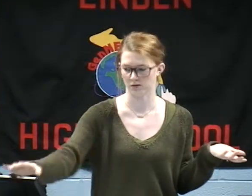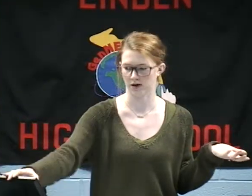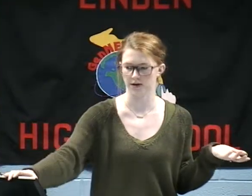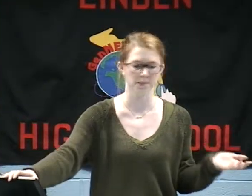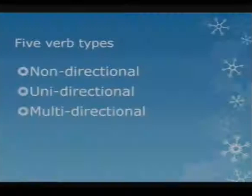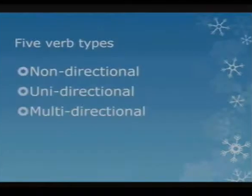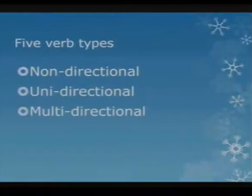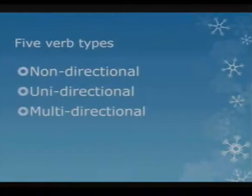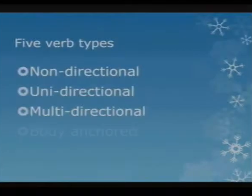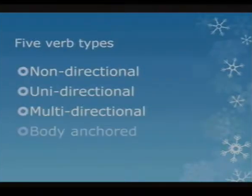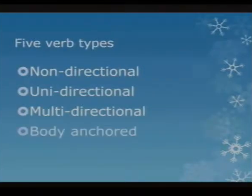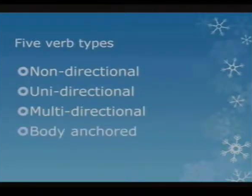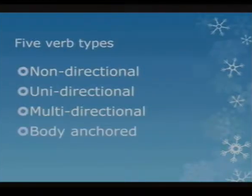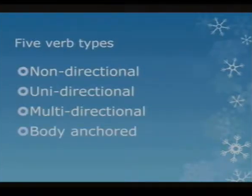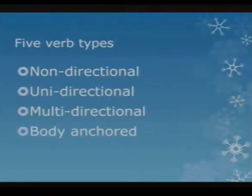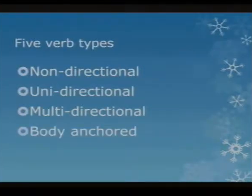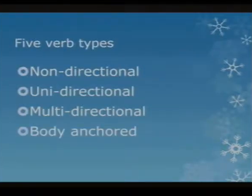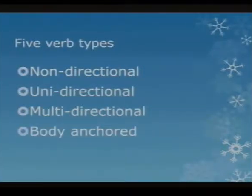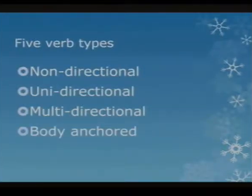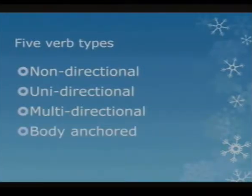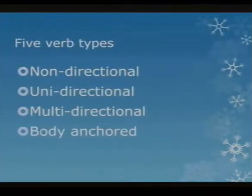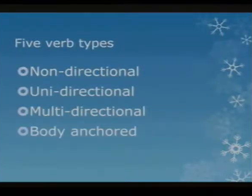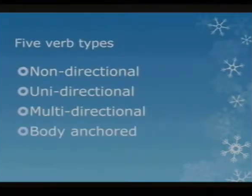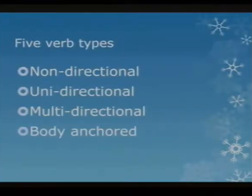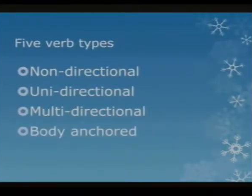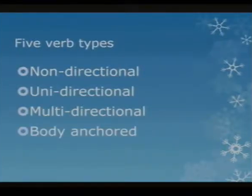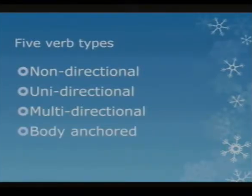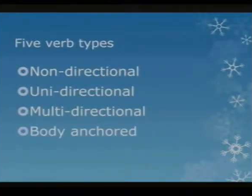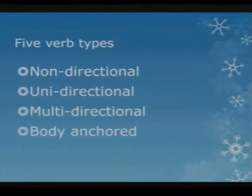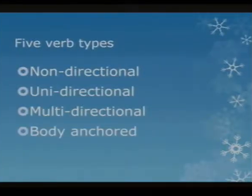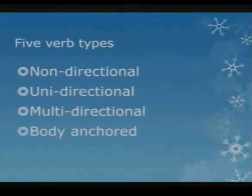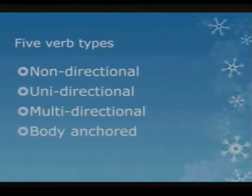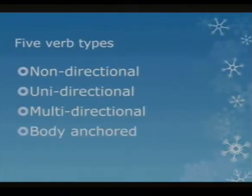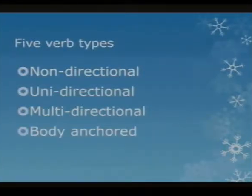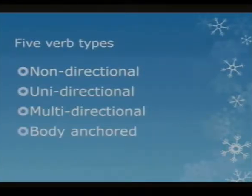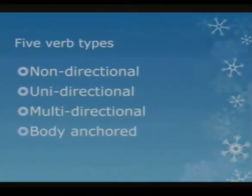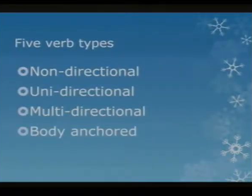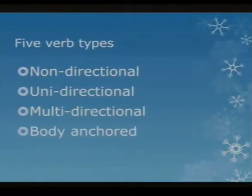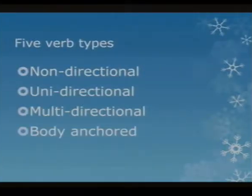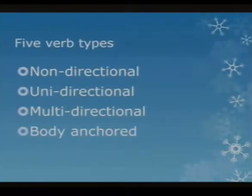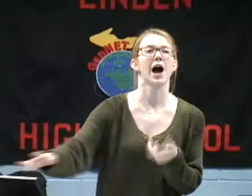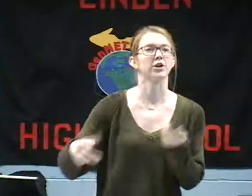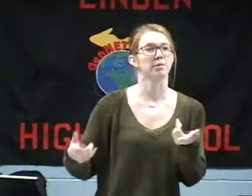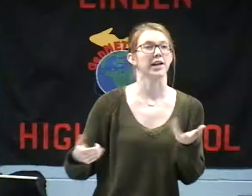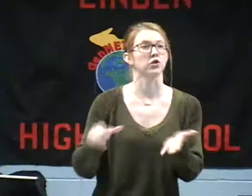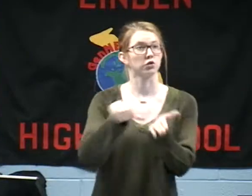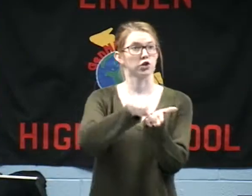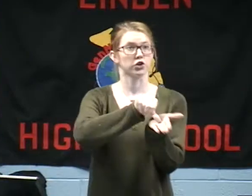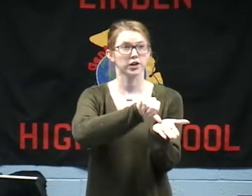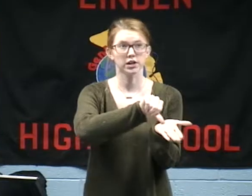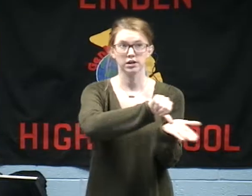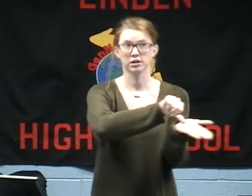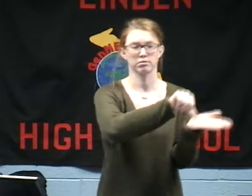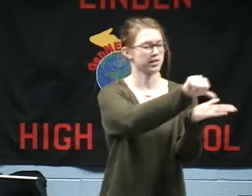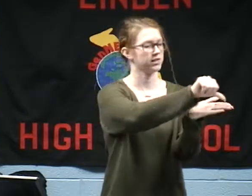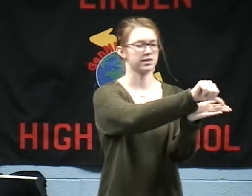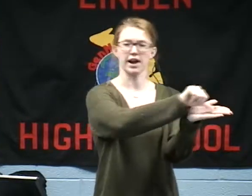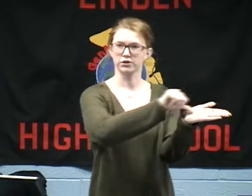Okay? Body anchored. You are showing where the verb took place on your body. So surgery, this is a sign for